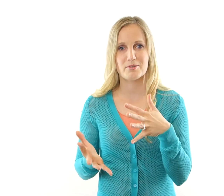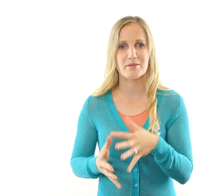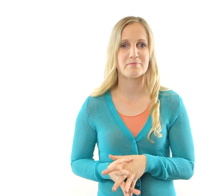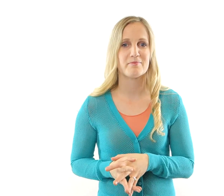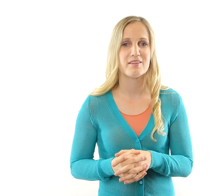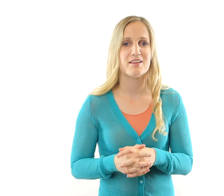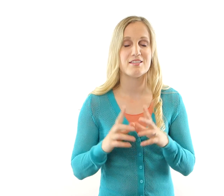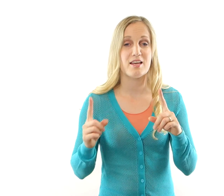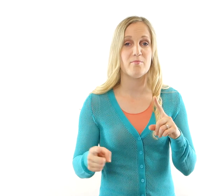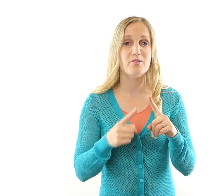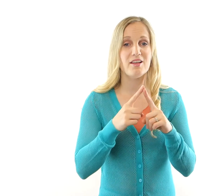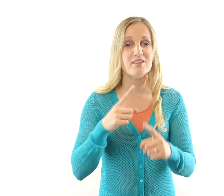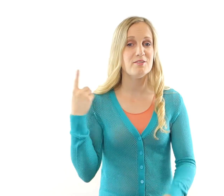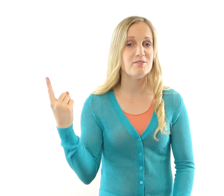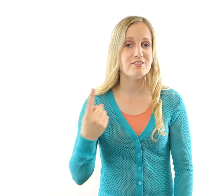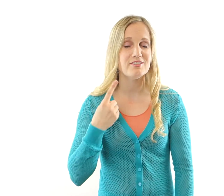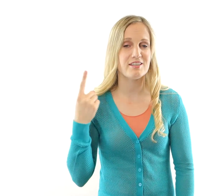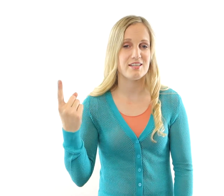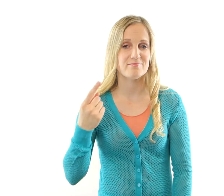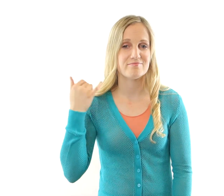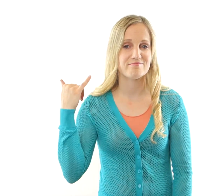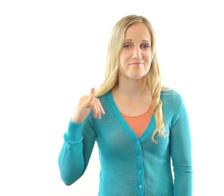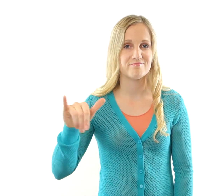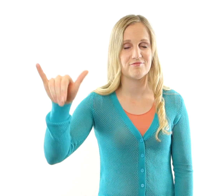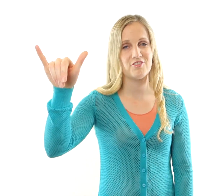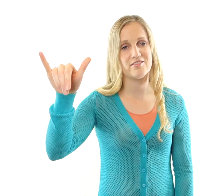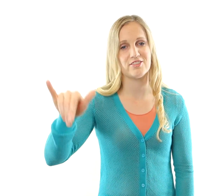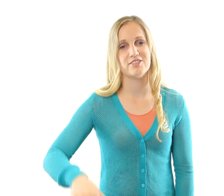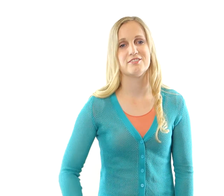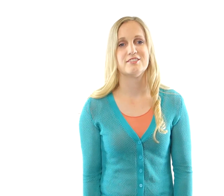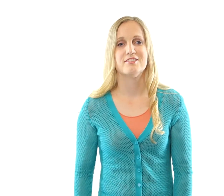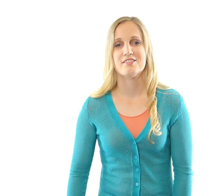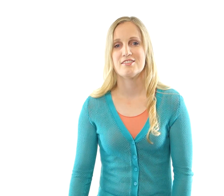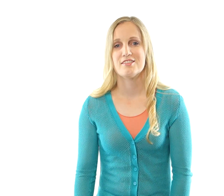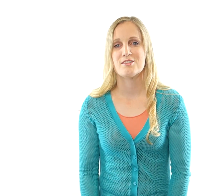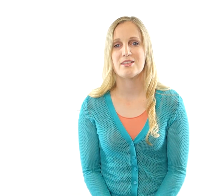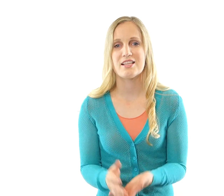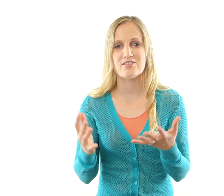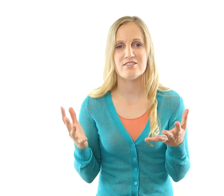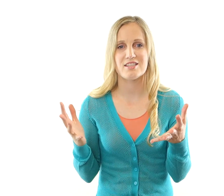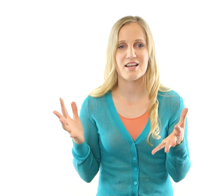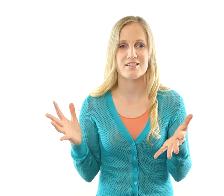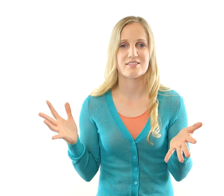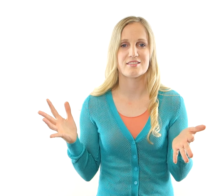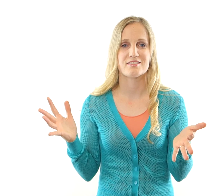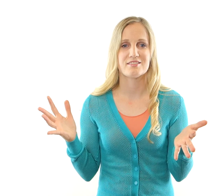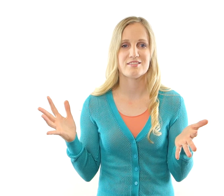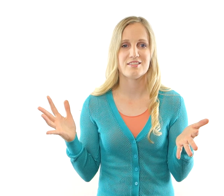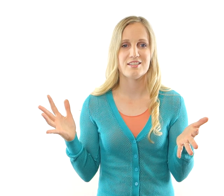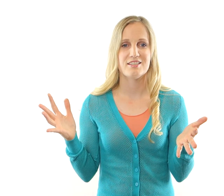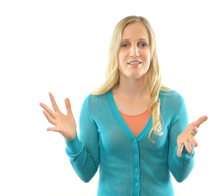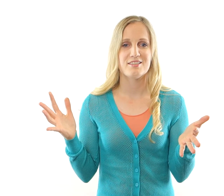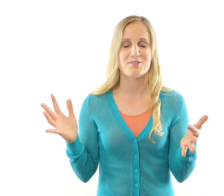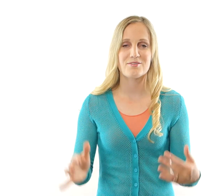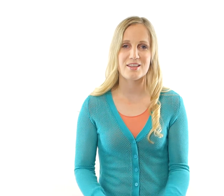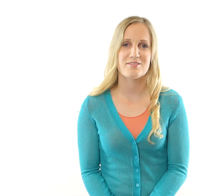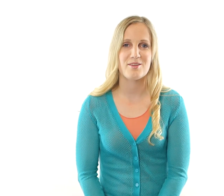something. Temple, and then you know eternity. Forever. So I think that's all the signs. So hopefully that was